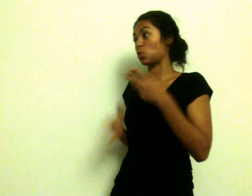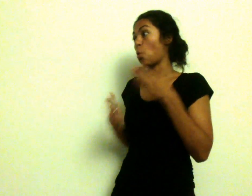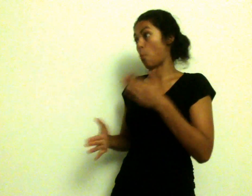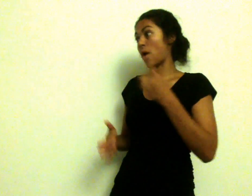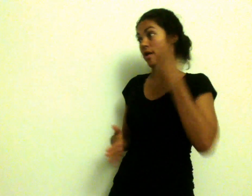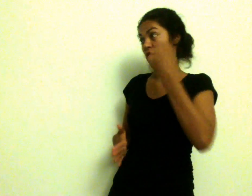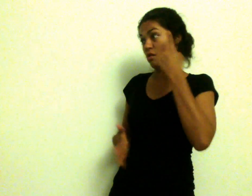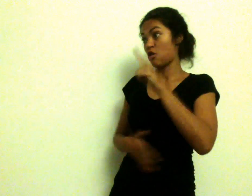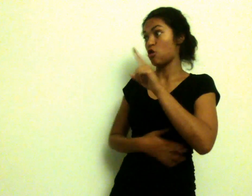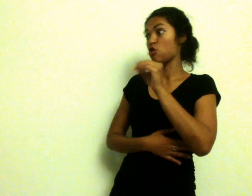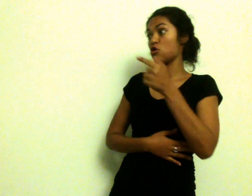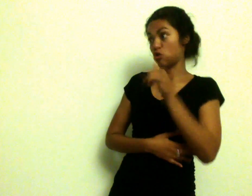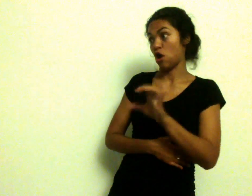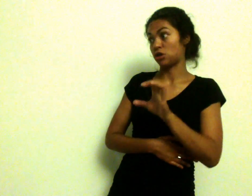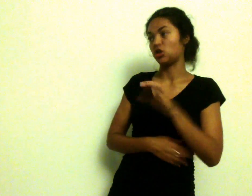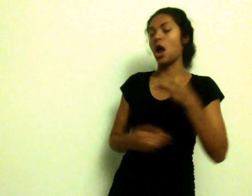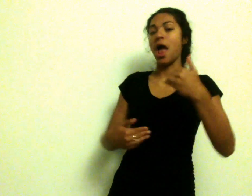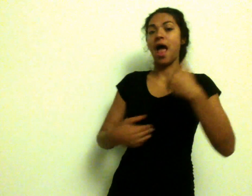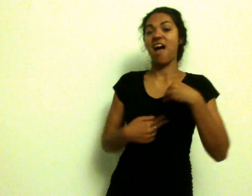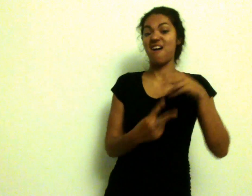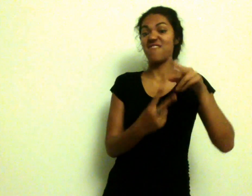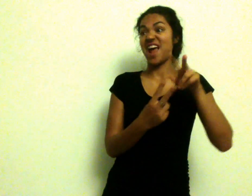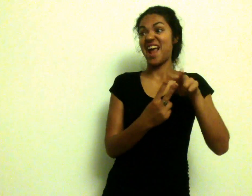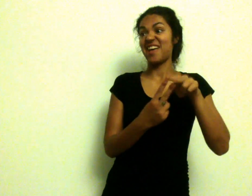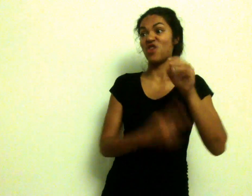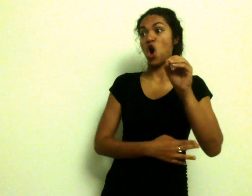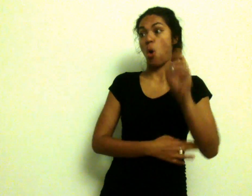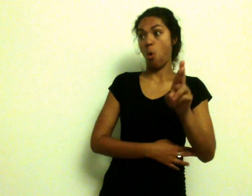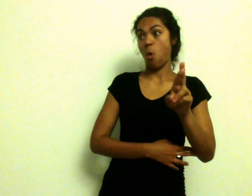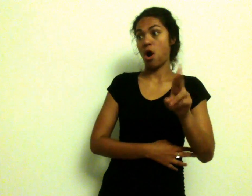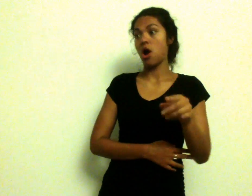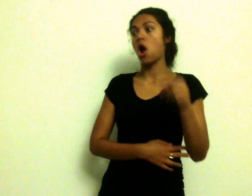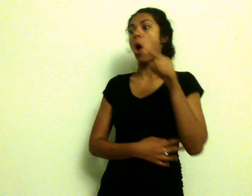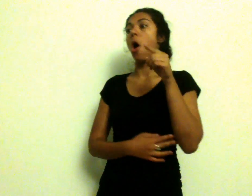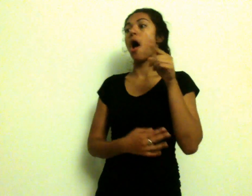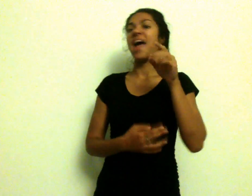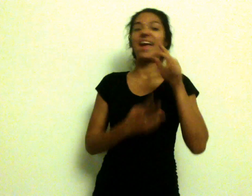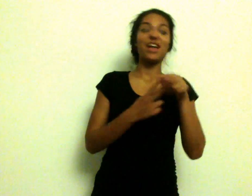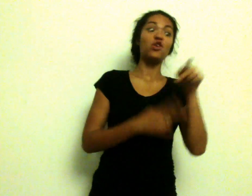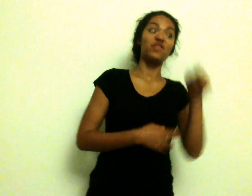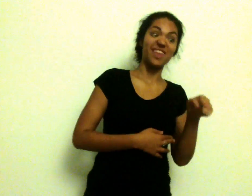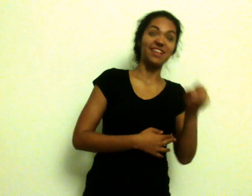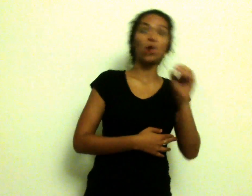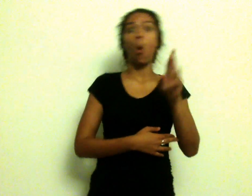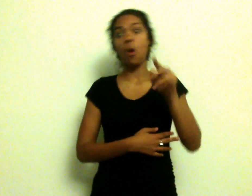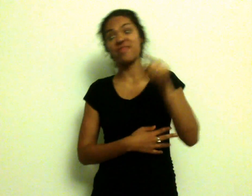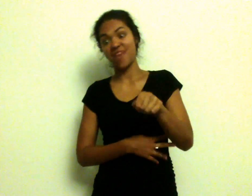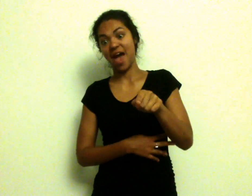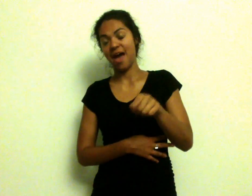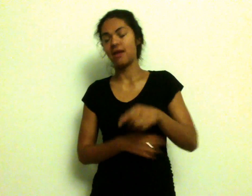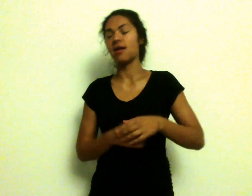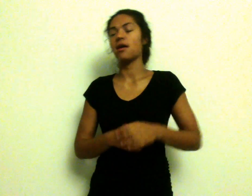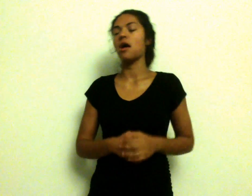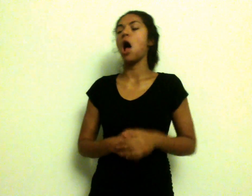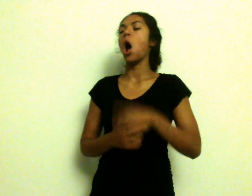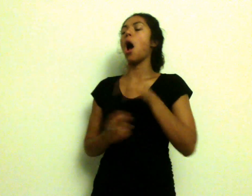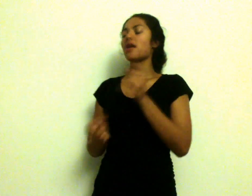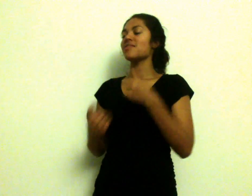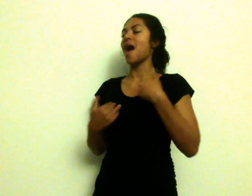the law of non-contradiction, the either-or system of logic, either this or that. And he went on to describe how the